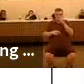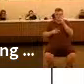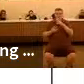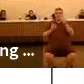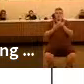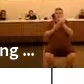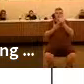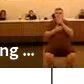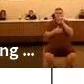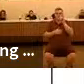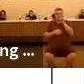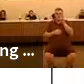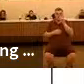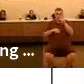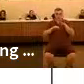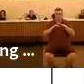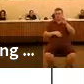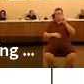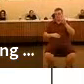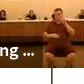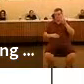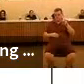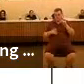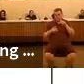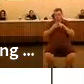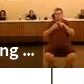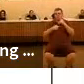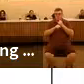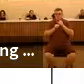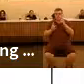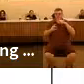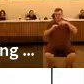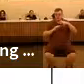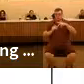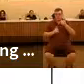sidewalk along Nevins Road to improve pedestrian safety.